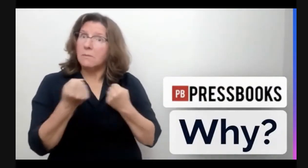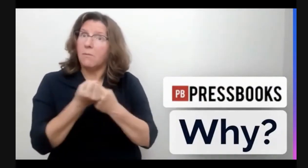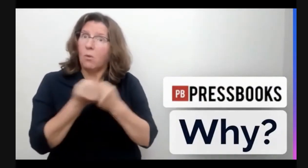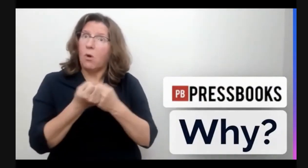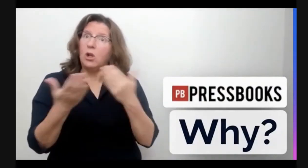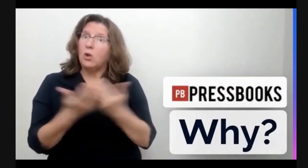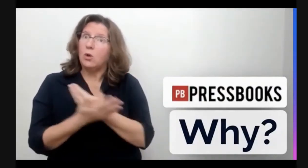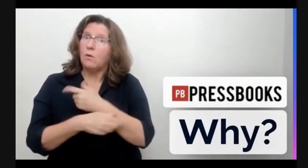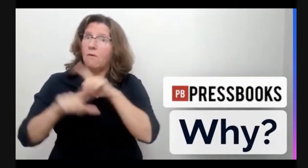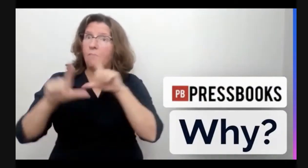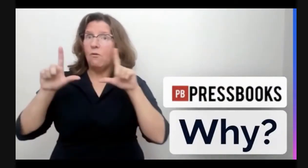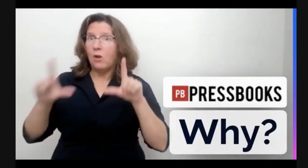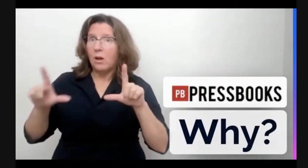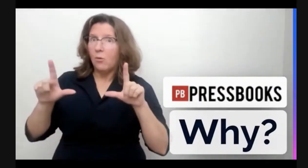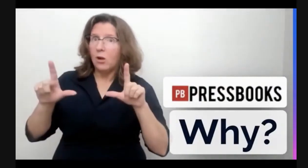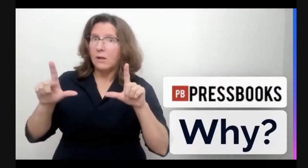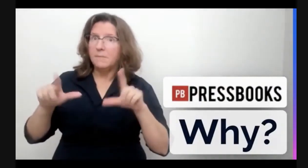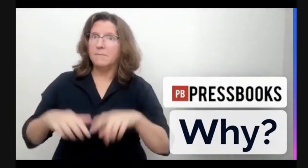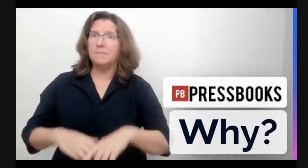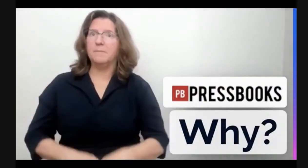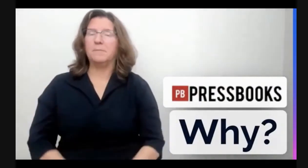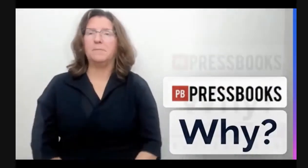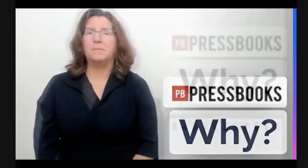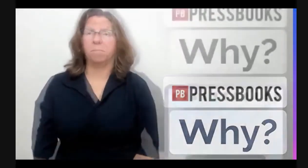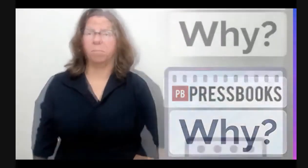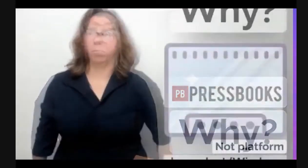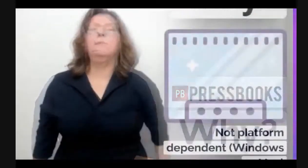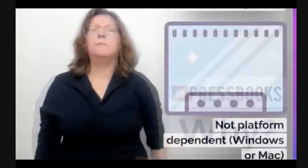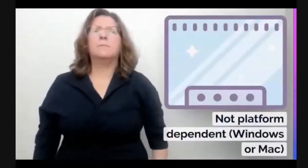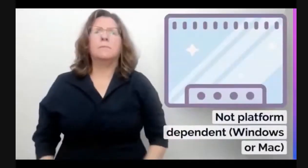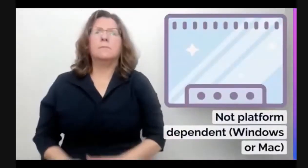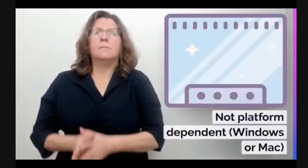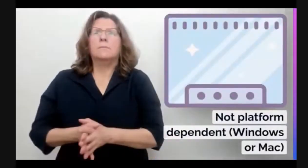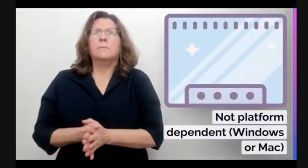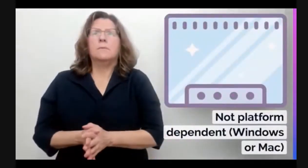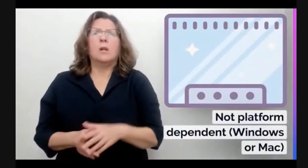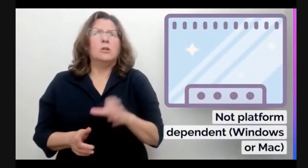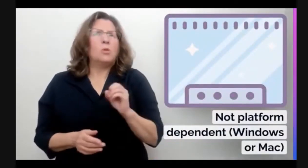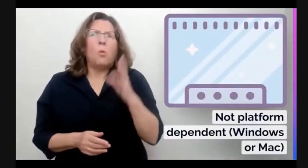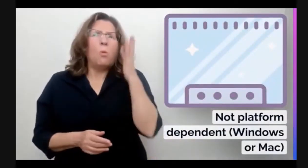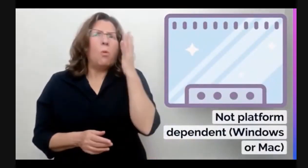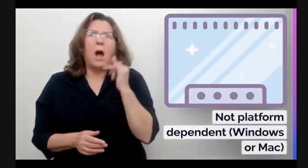to support the production of ebooks using this framework as the guide.